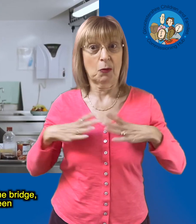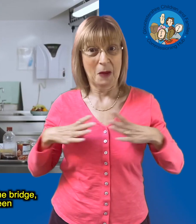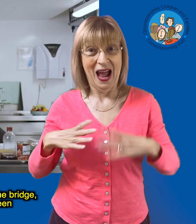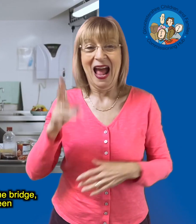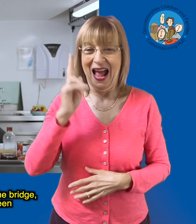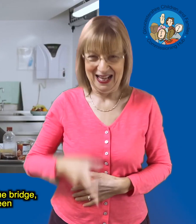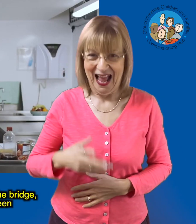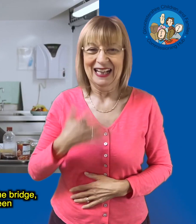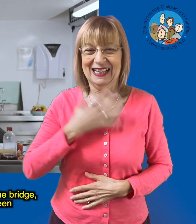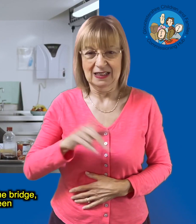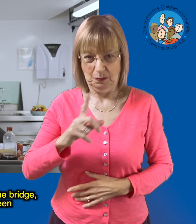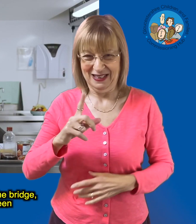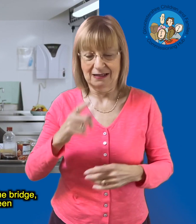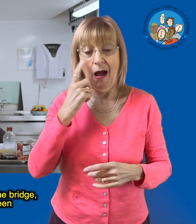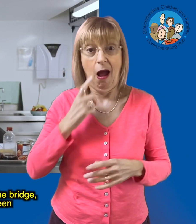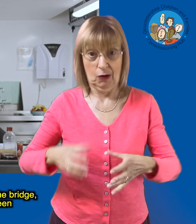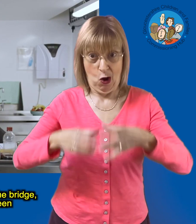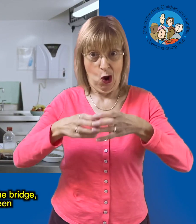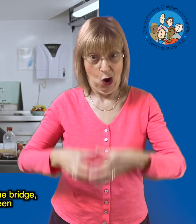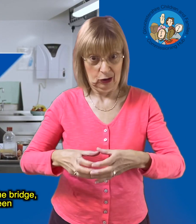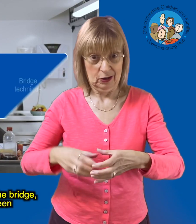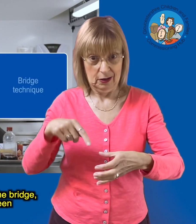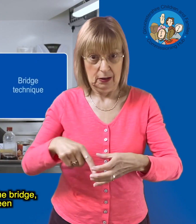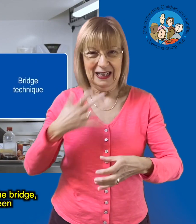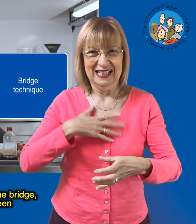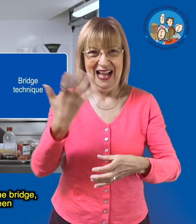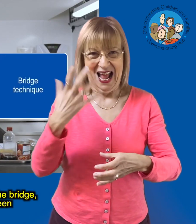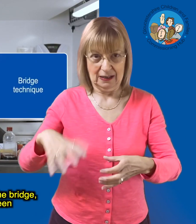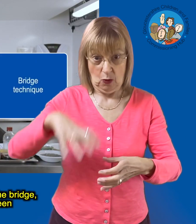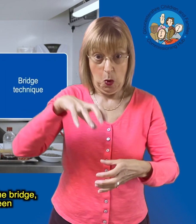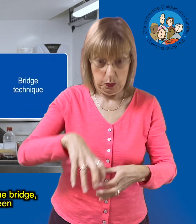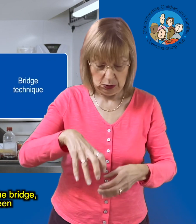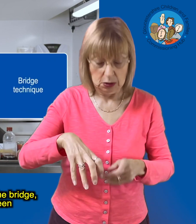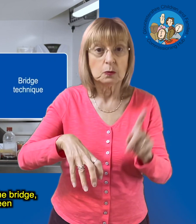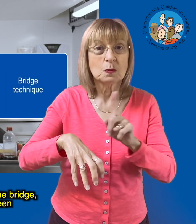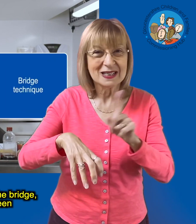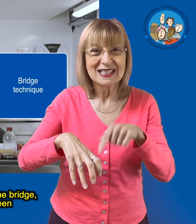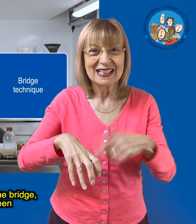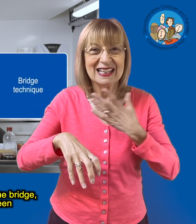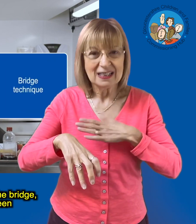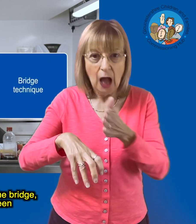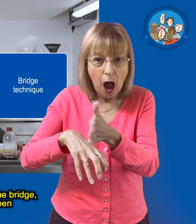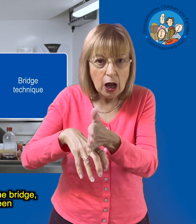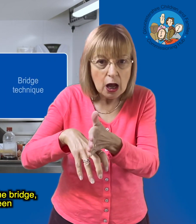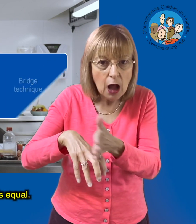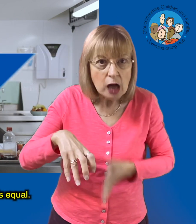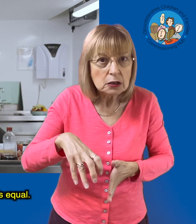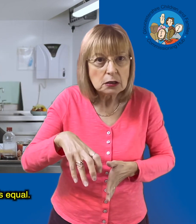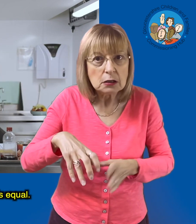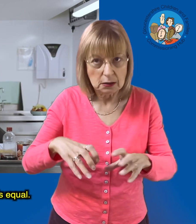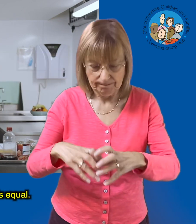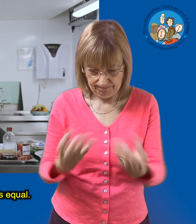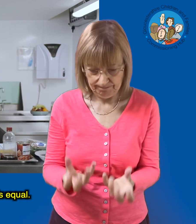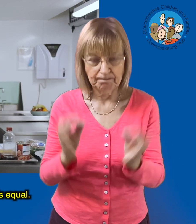So moving on to how to prepare it. So again, using the bridge, we hold the onion, put the knife in between,